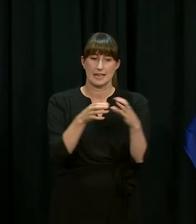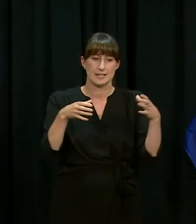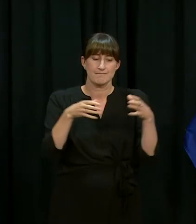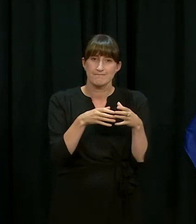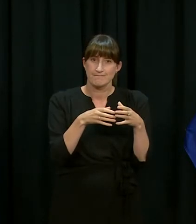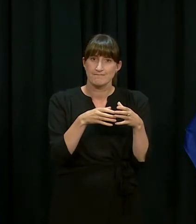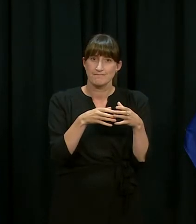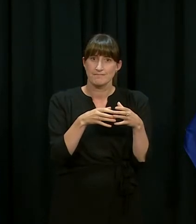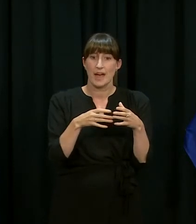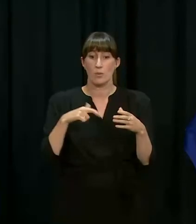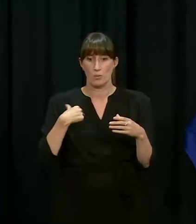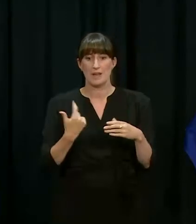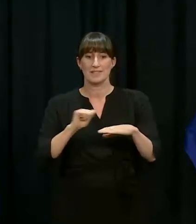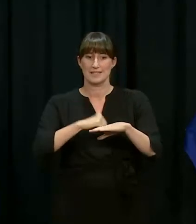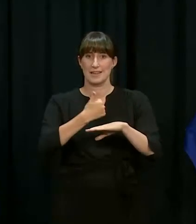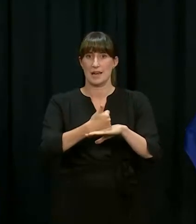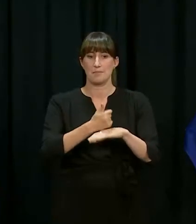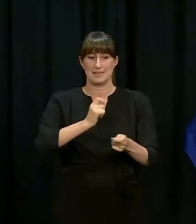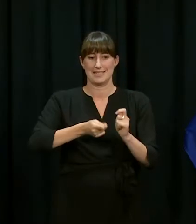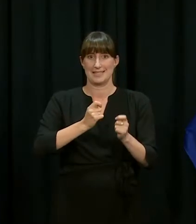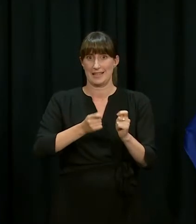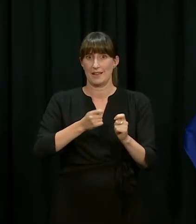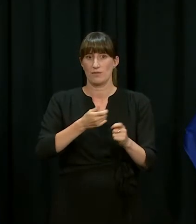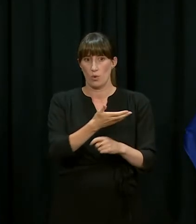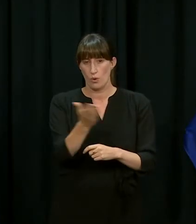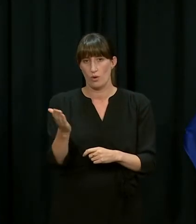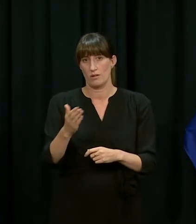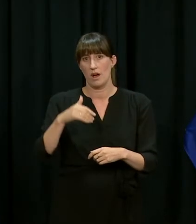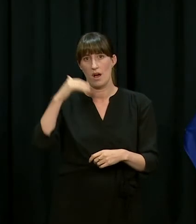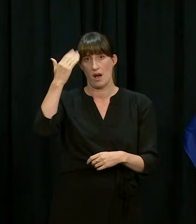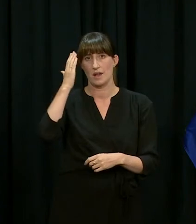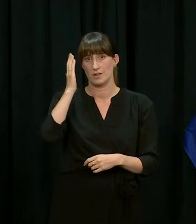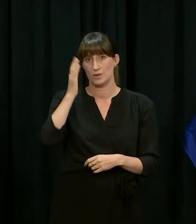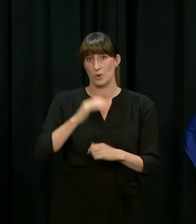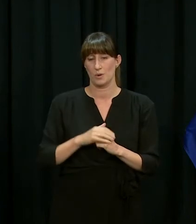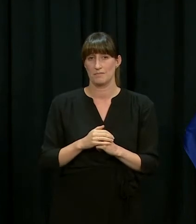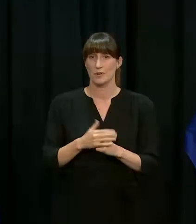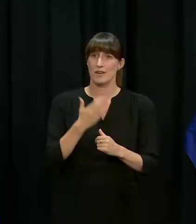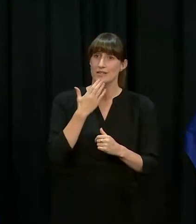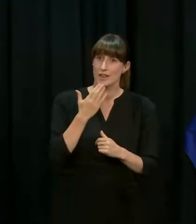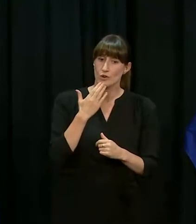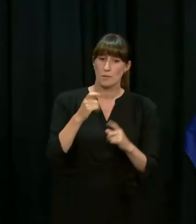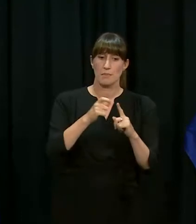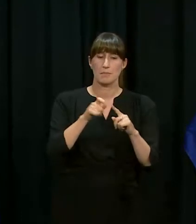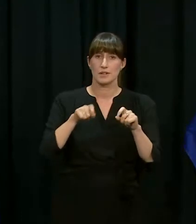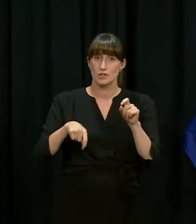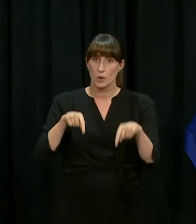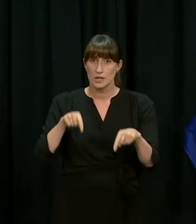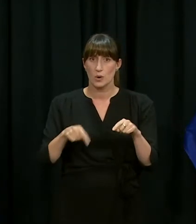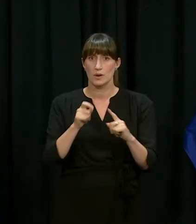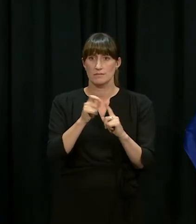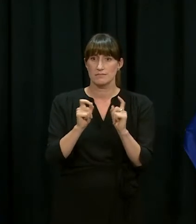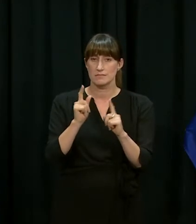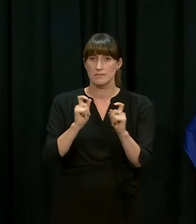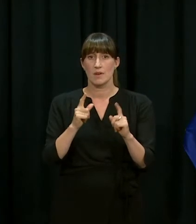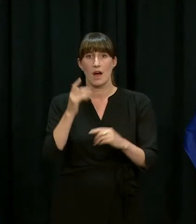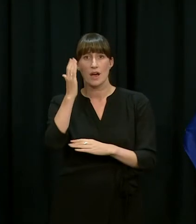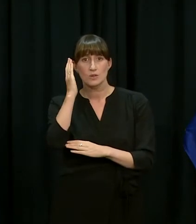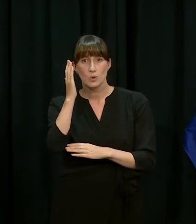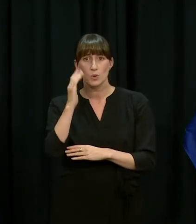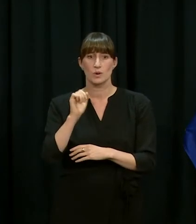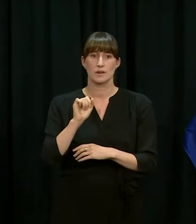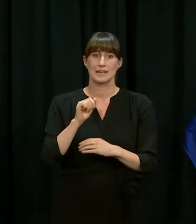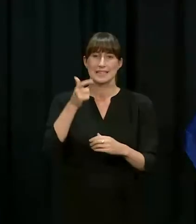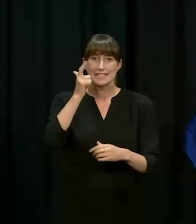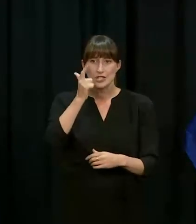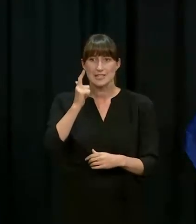for this purpose. I really want to thank Papatoetoe High School, its leaders, staff, students and the wider community for the brilliant way they